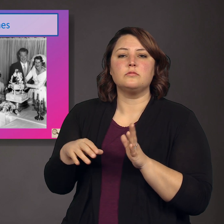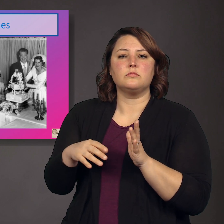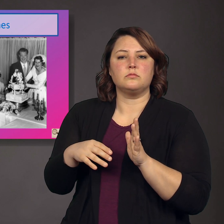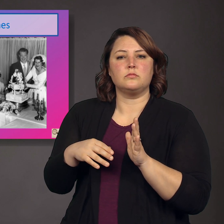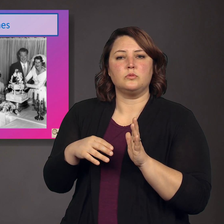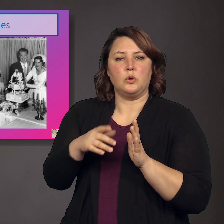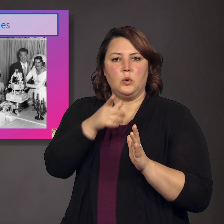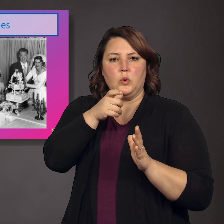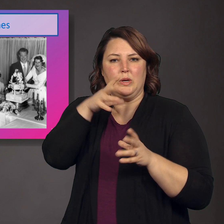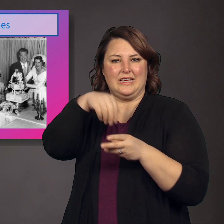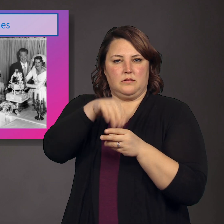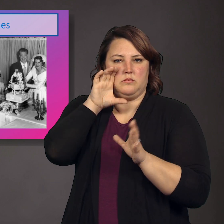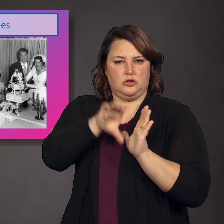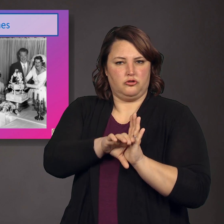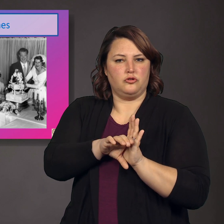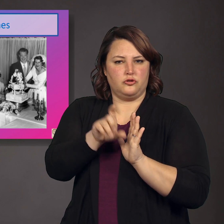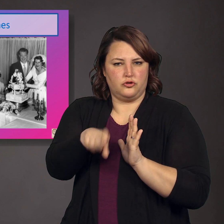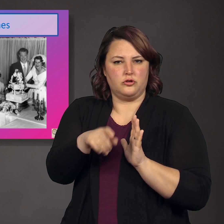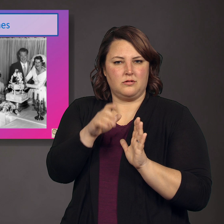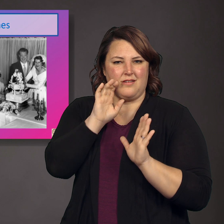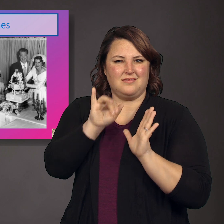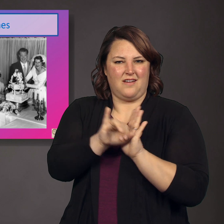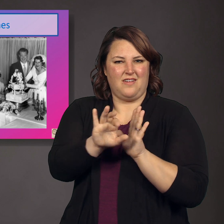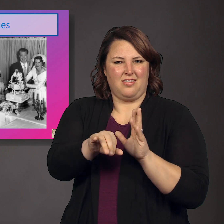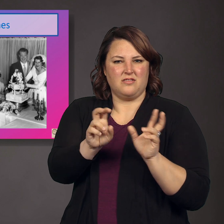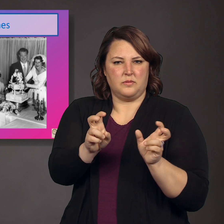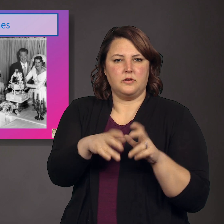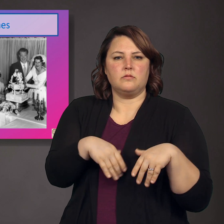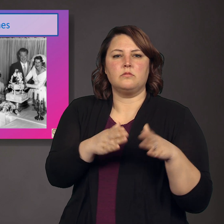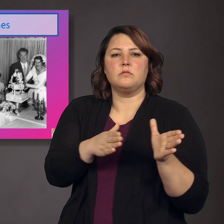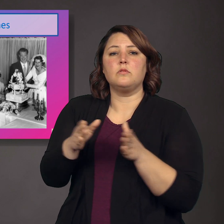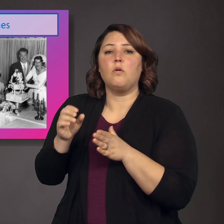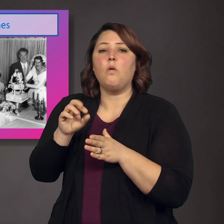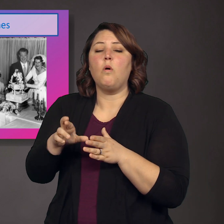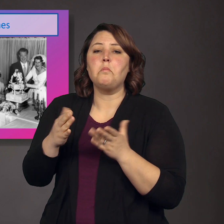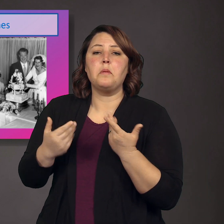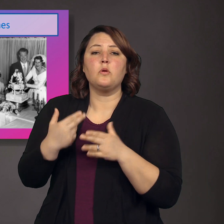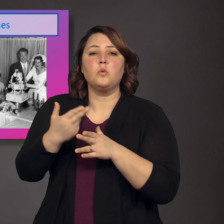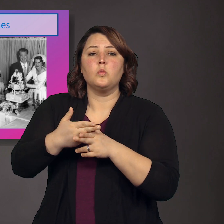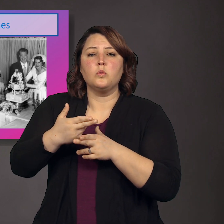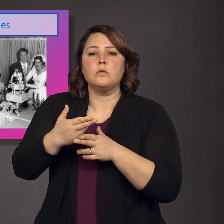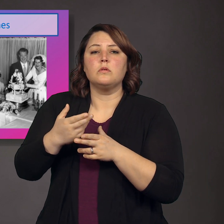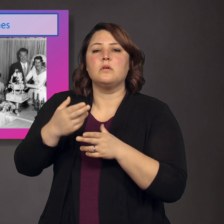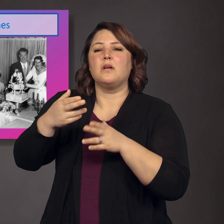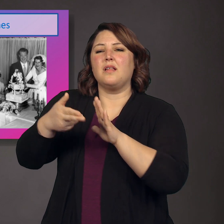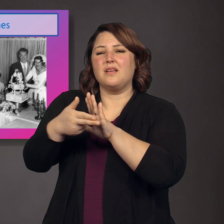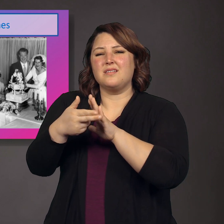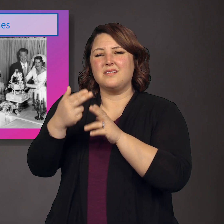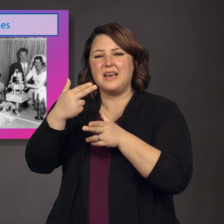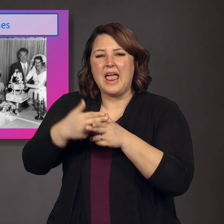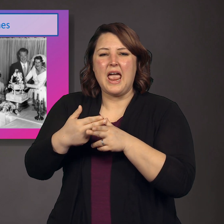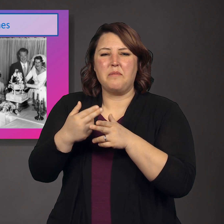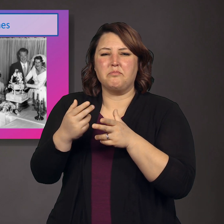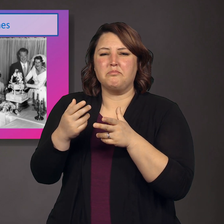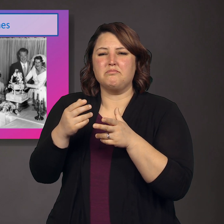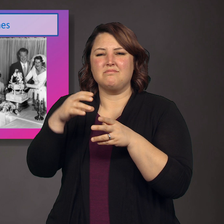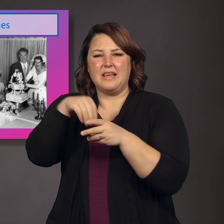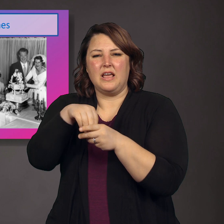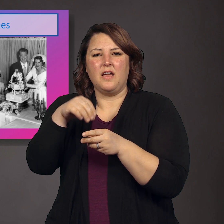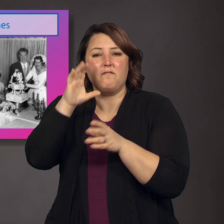possible. Or you may choose to use the same label that was written below the picture in the photo album.